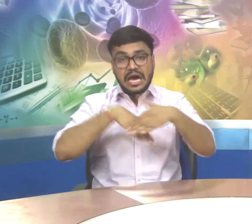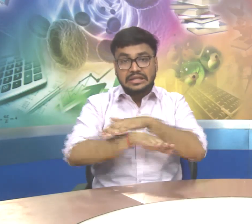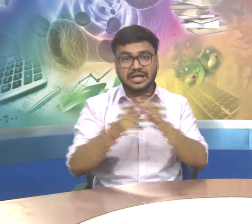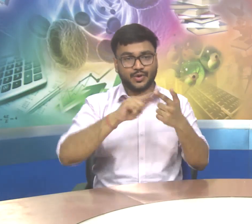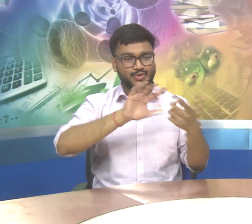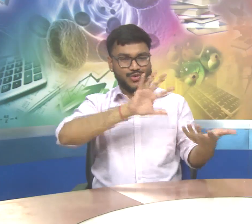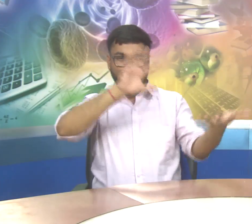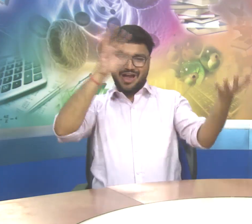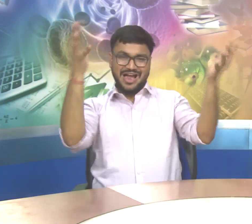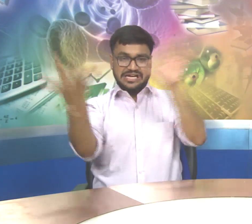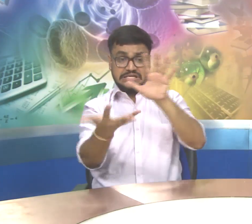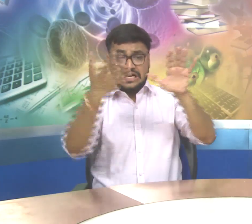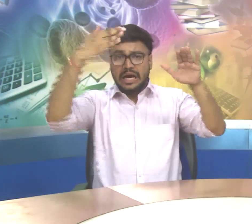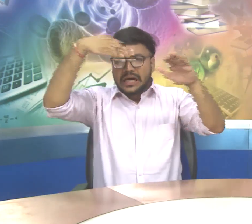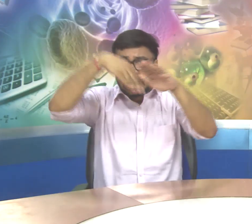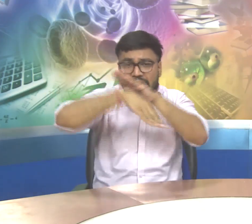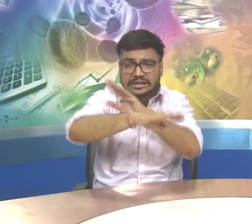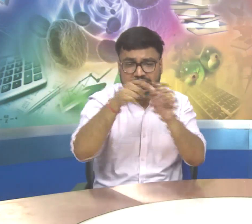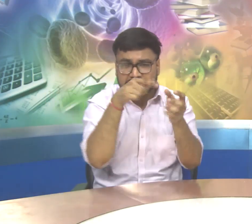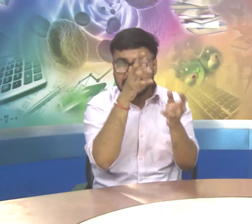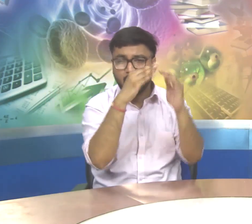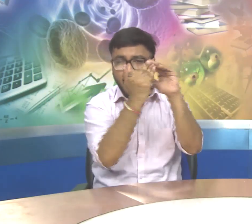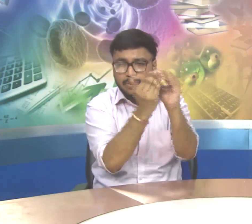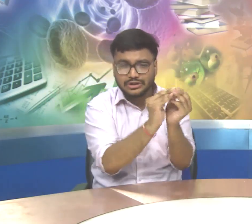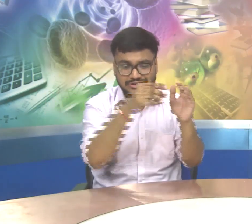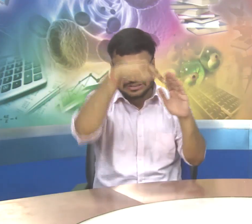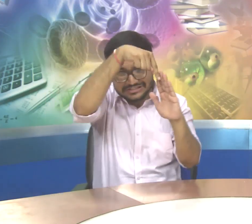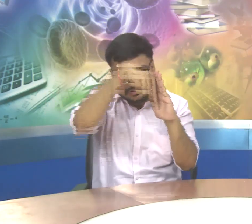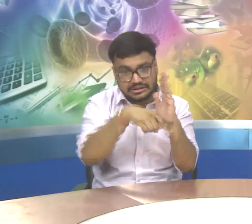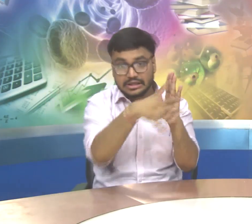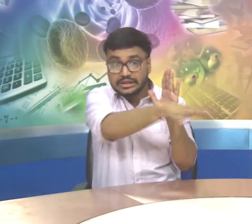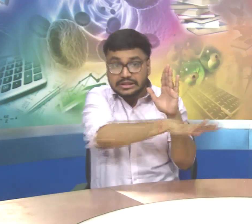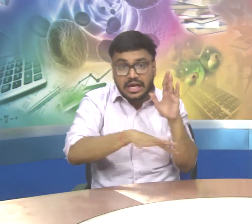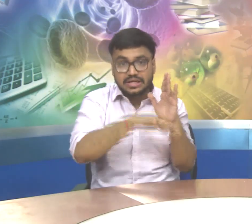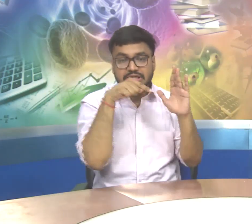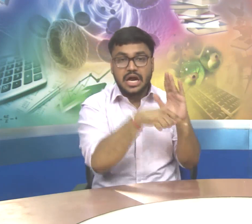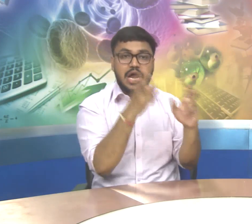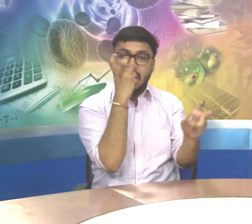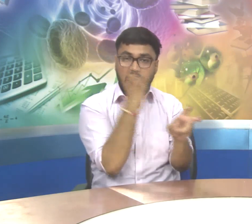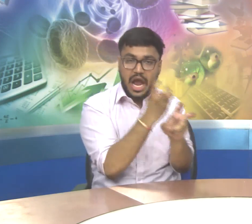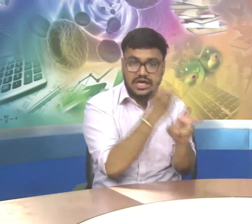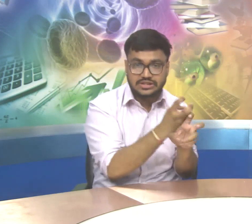And last is natural substances found in the earth like iron and copper.